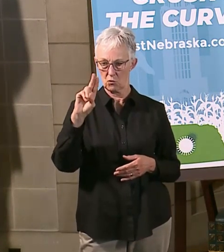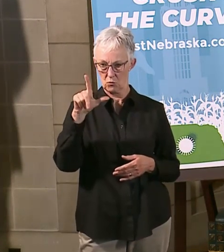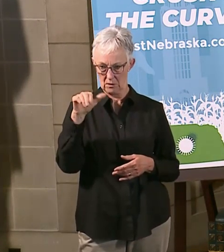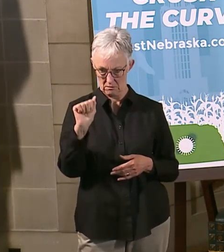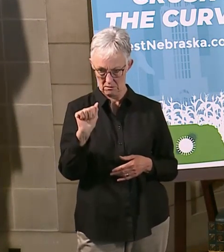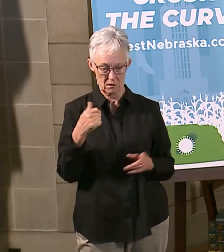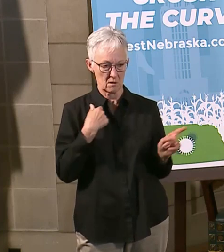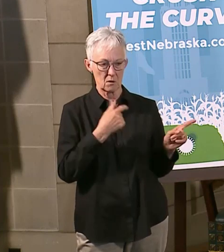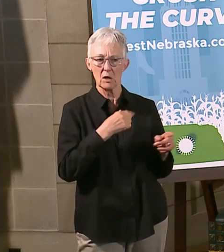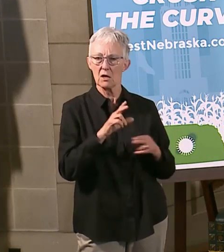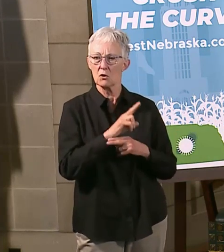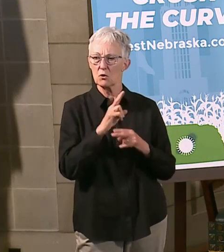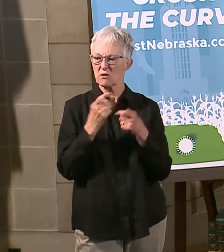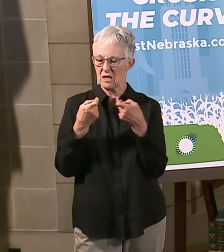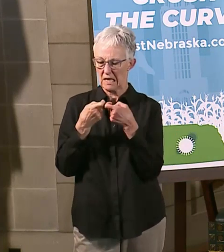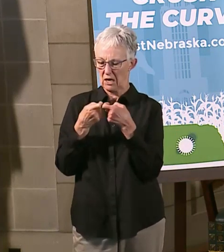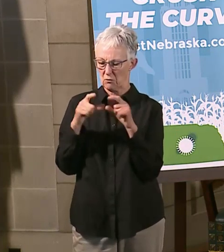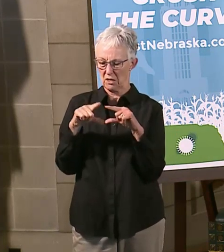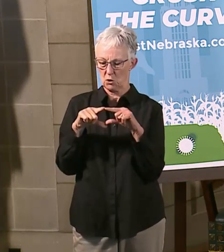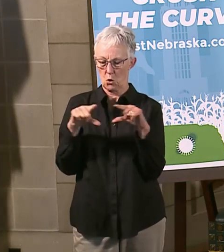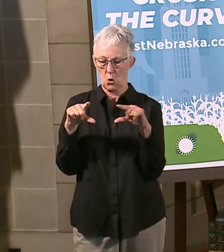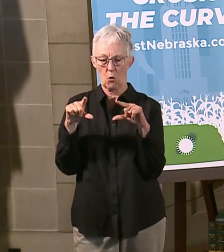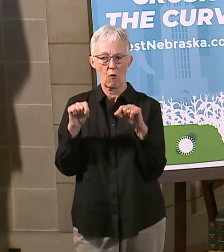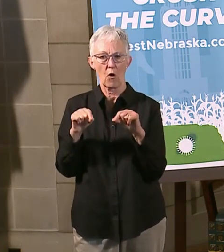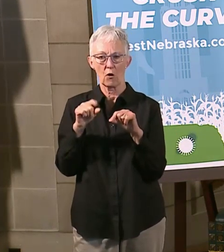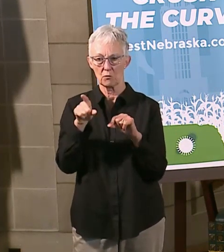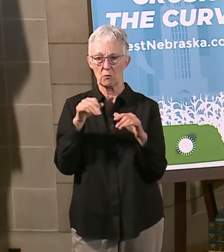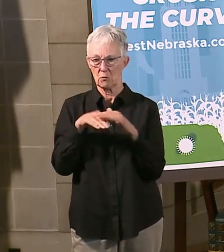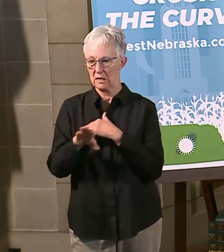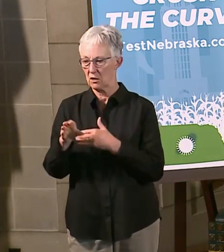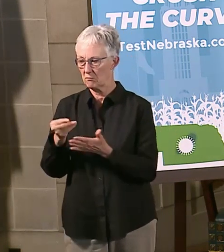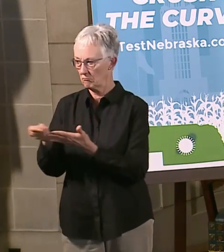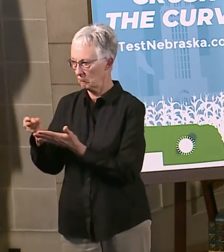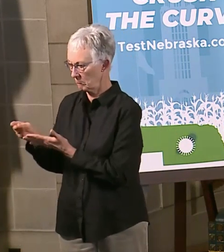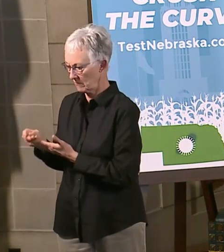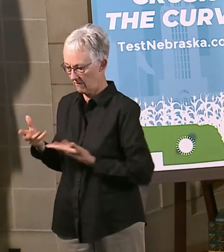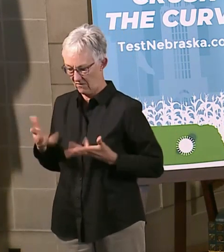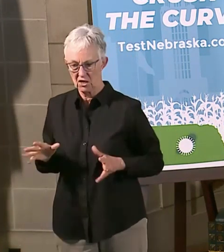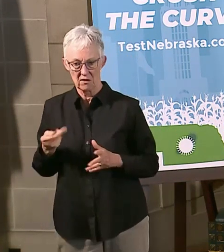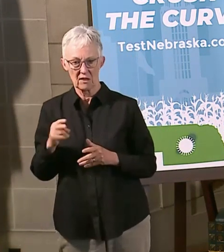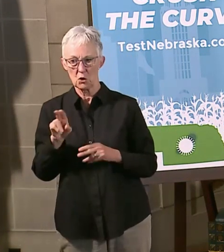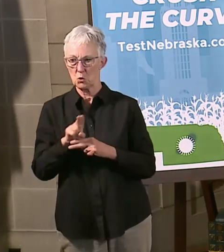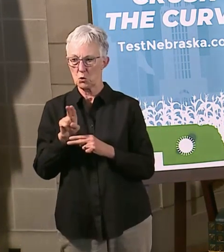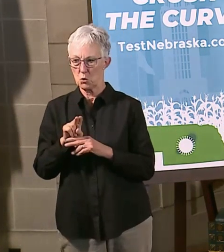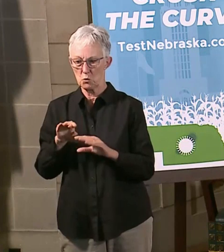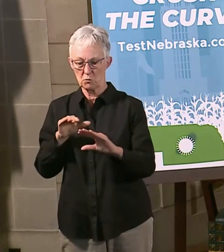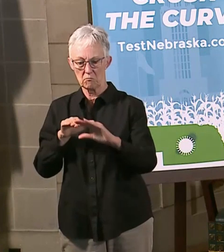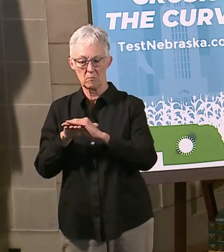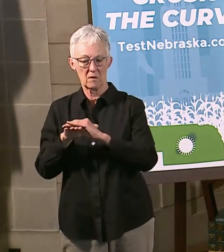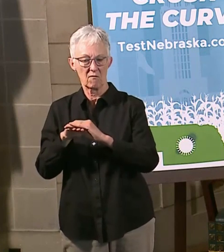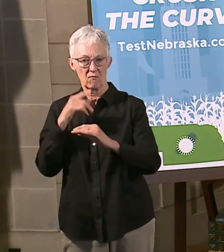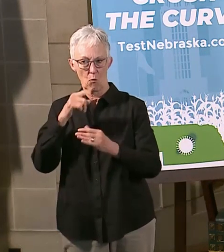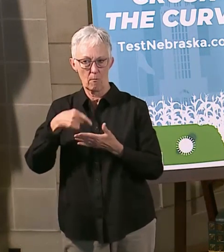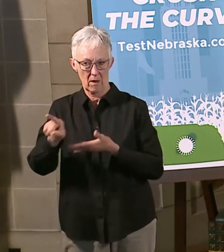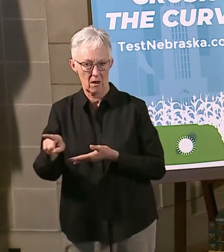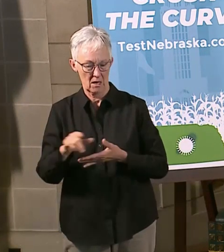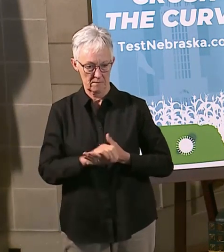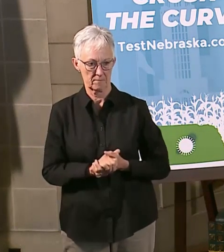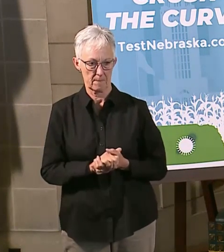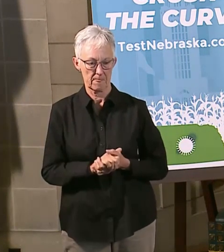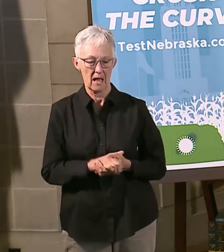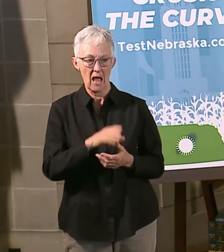card similar to a debit card that can be used to buy these foods at the grocery store. Families who participate in other programs like SNAP